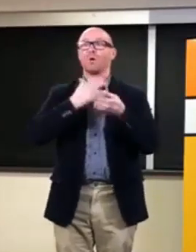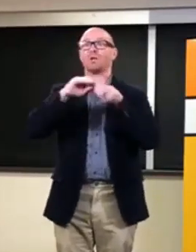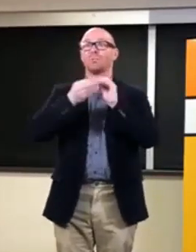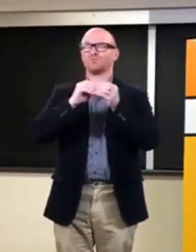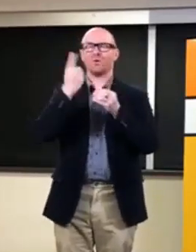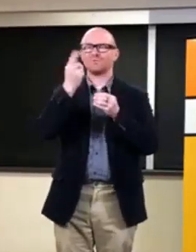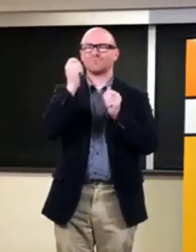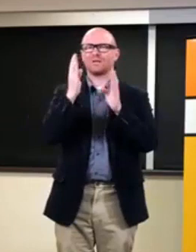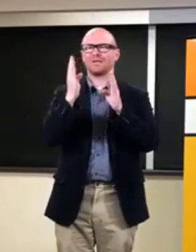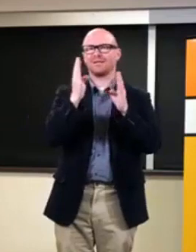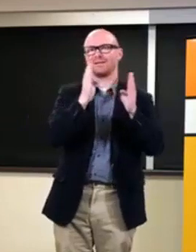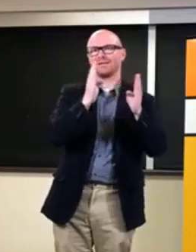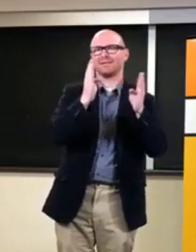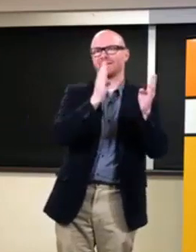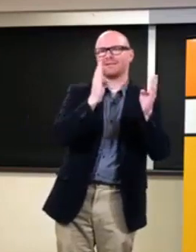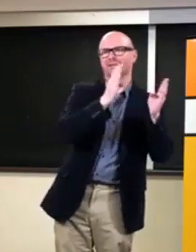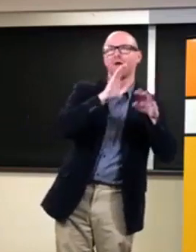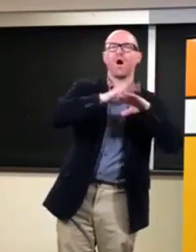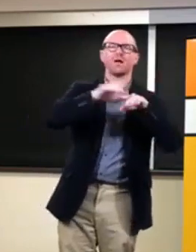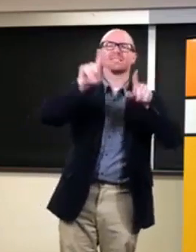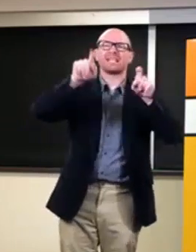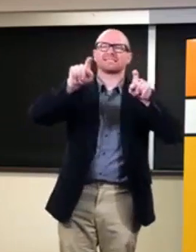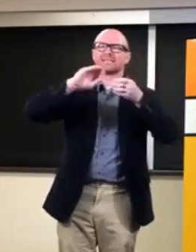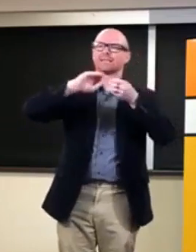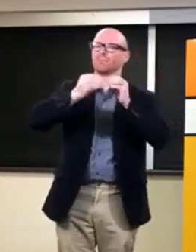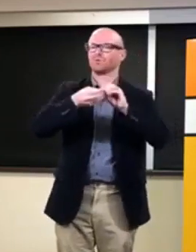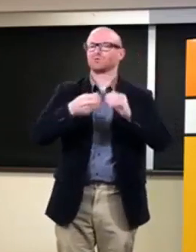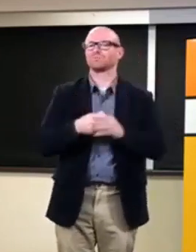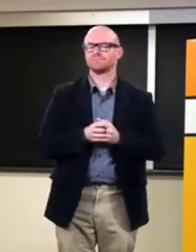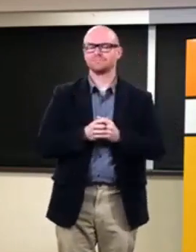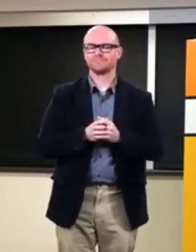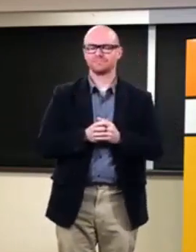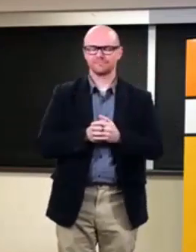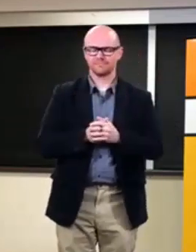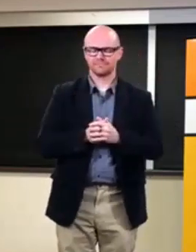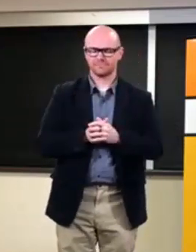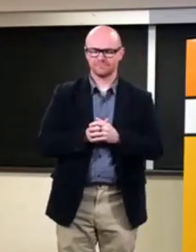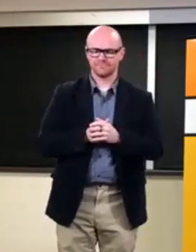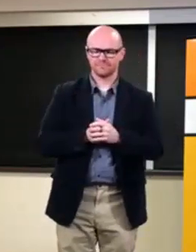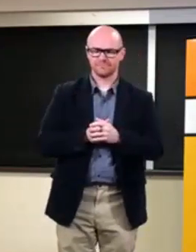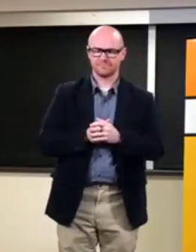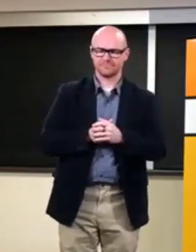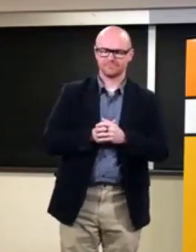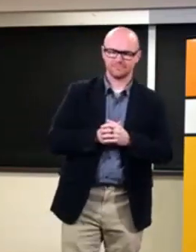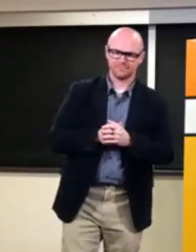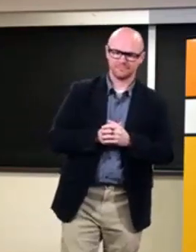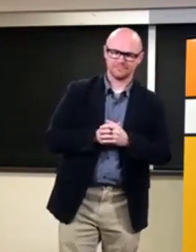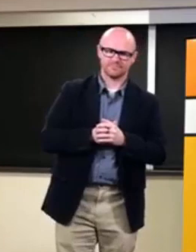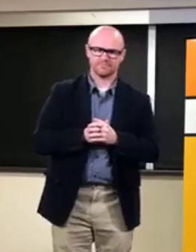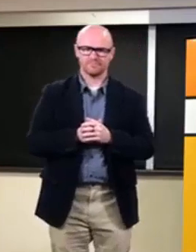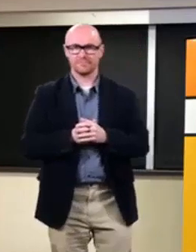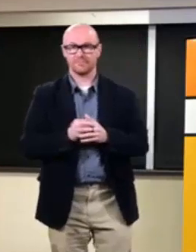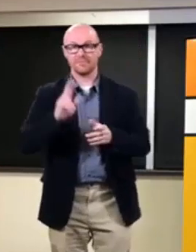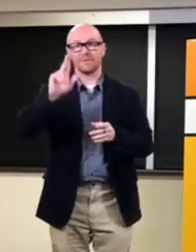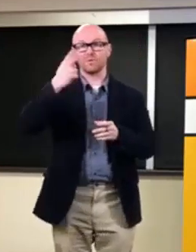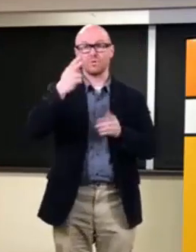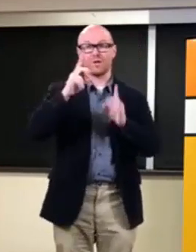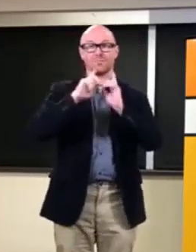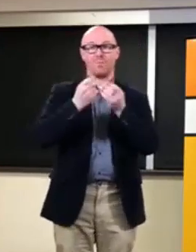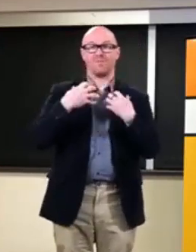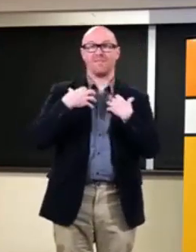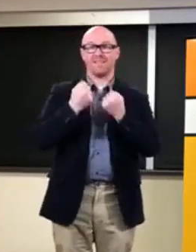we'll see a filling in of that curve. I understand that the Utah Department of Health has received a complaint